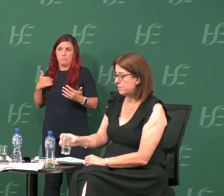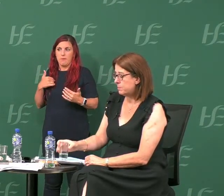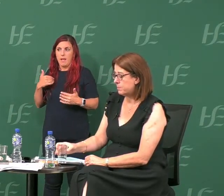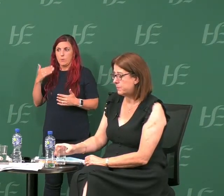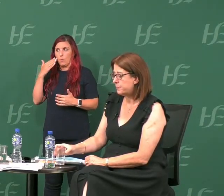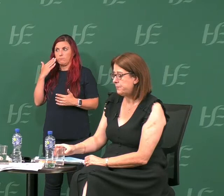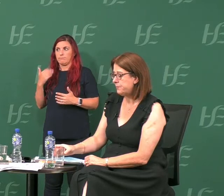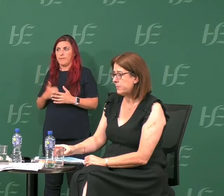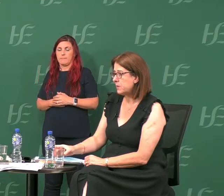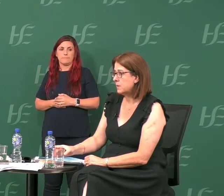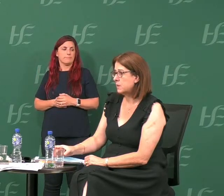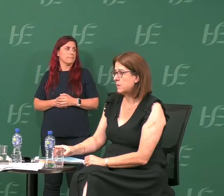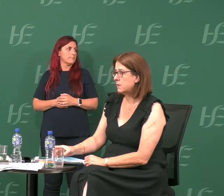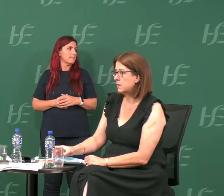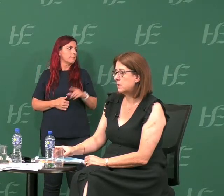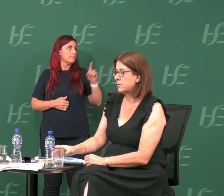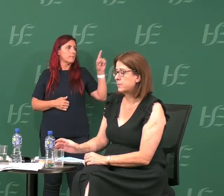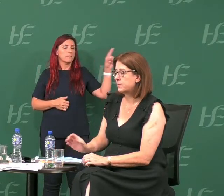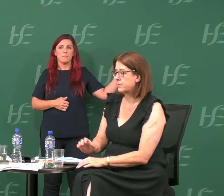active.